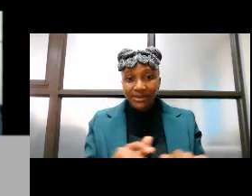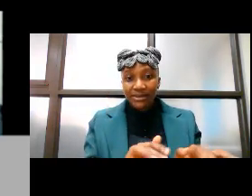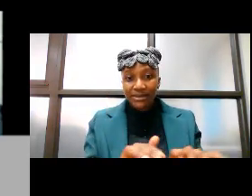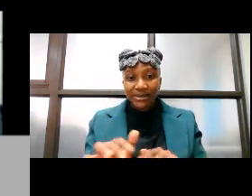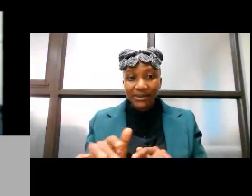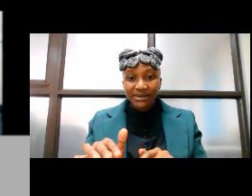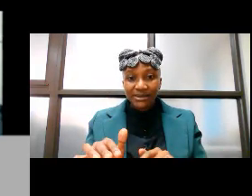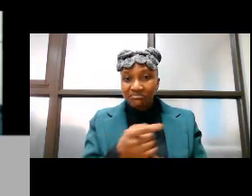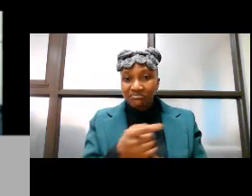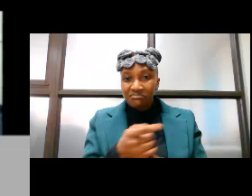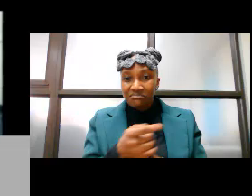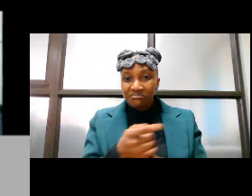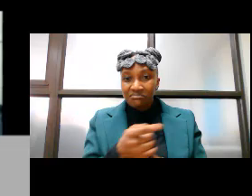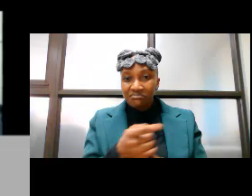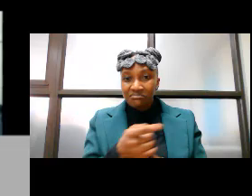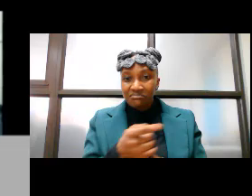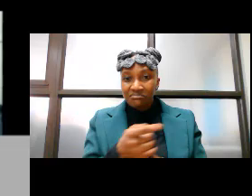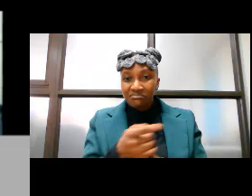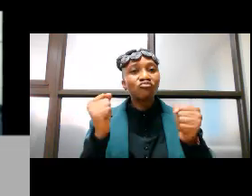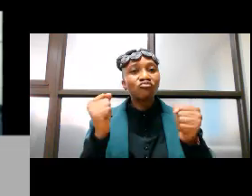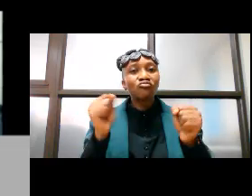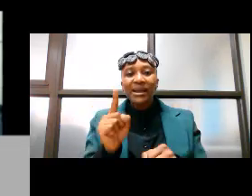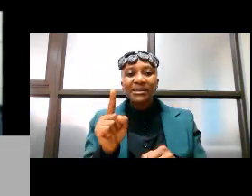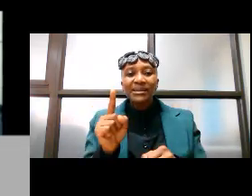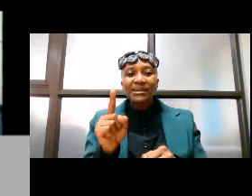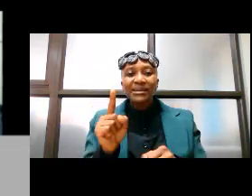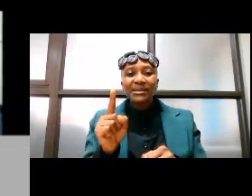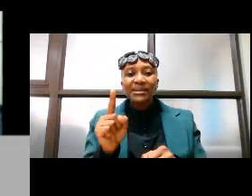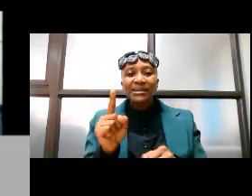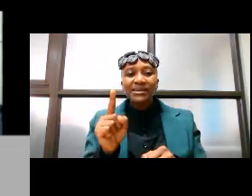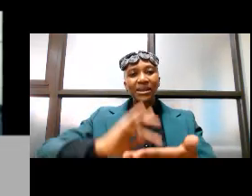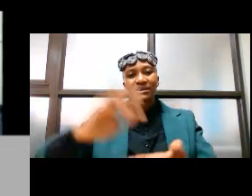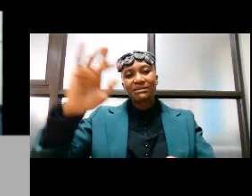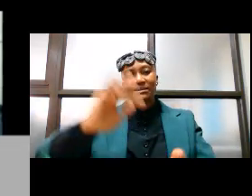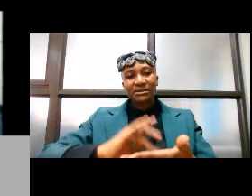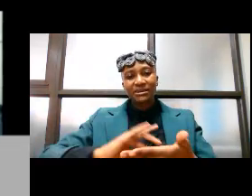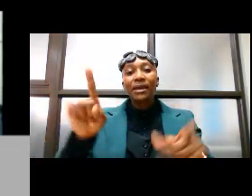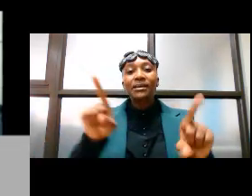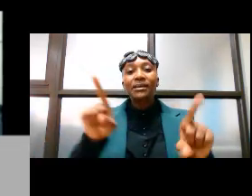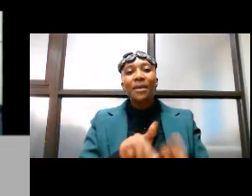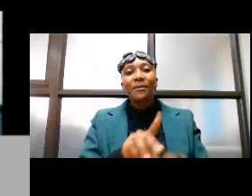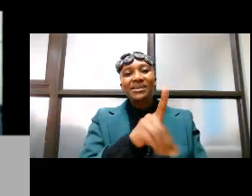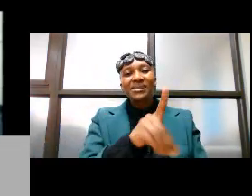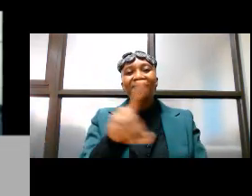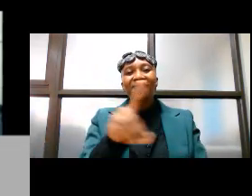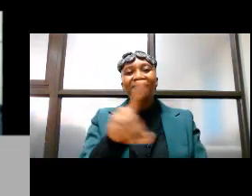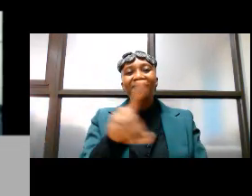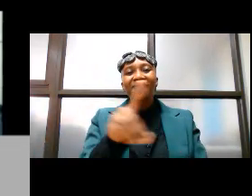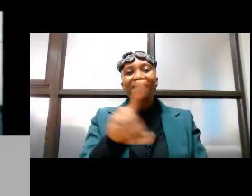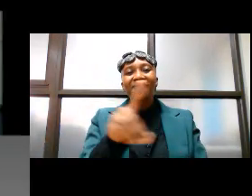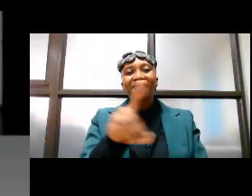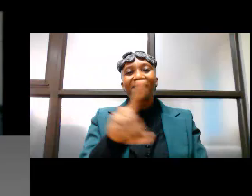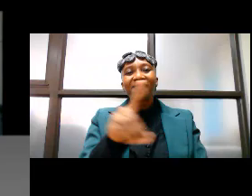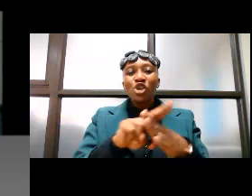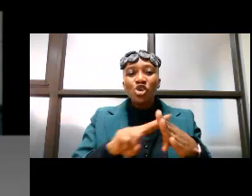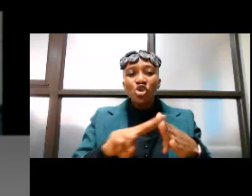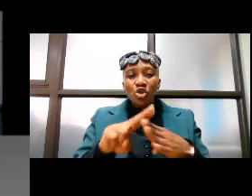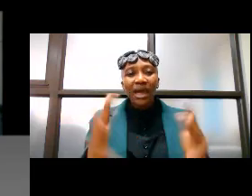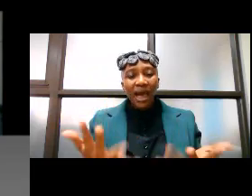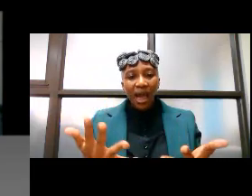considered tablets. And they are also devices that you can then use in conjunction